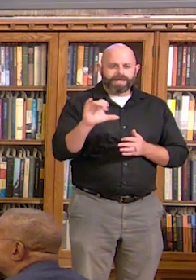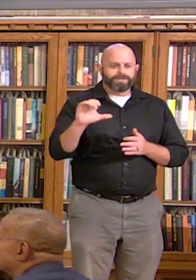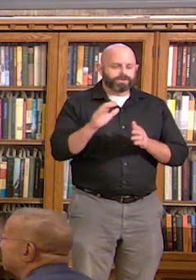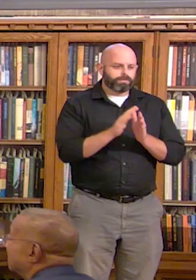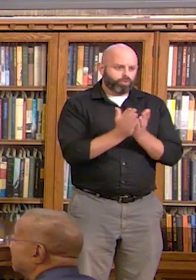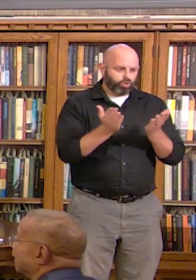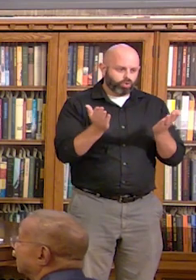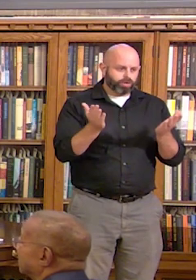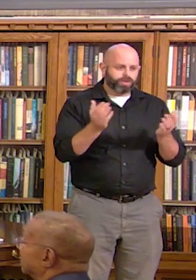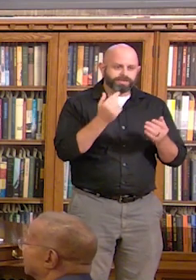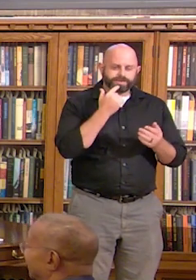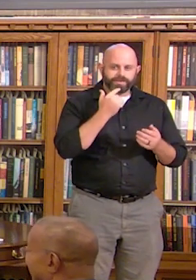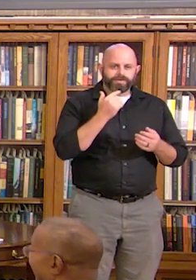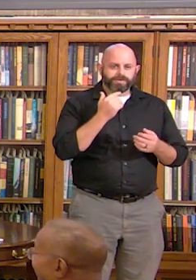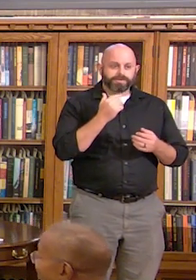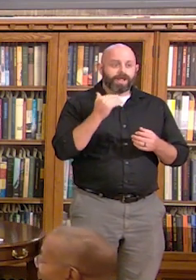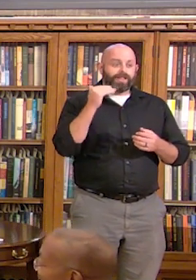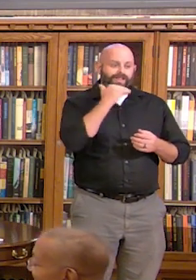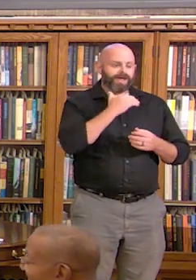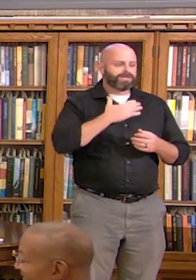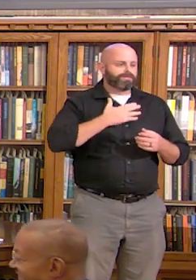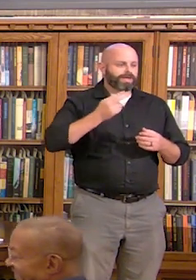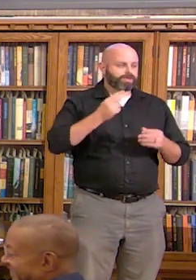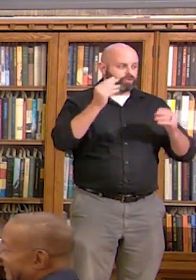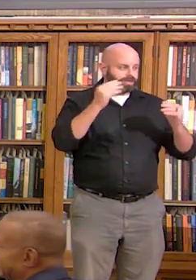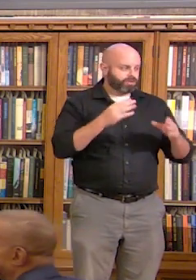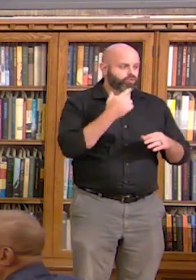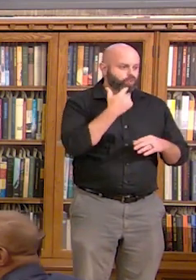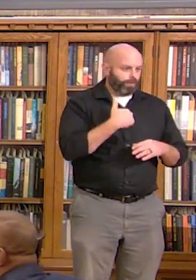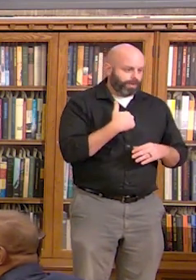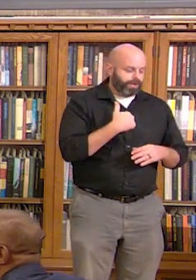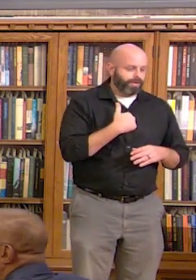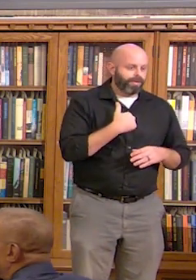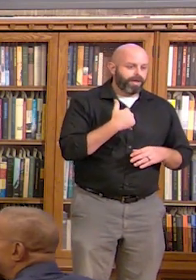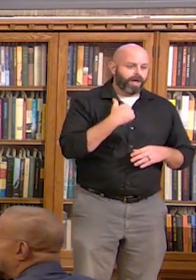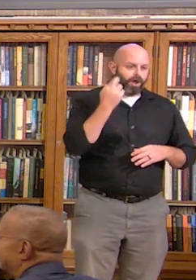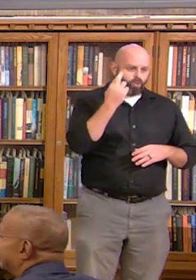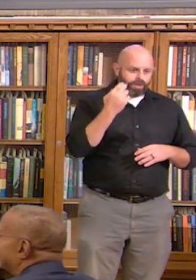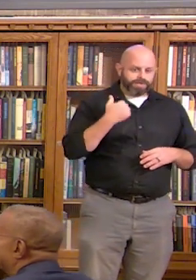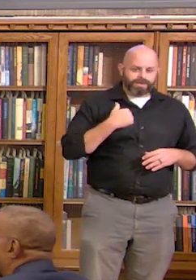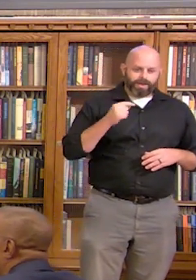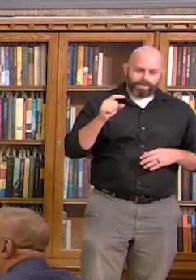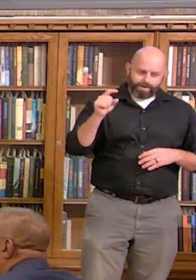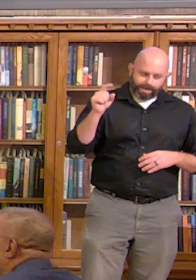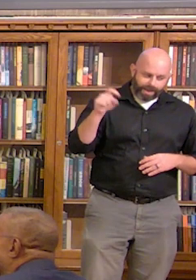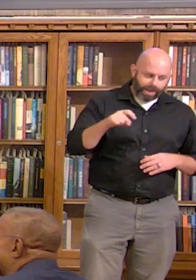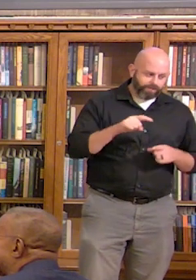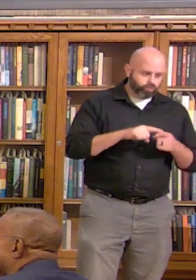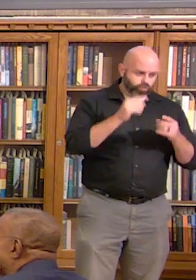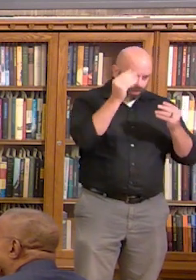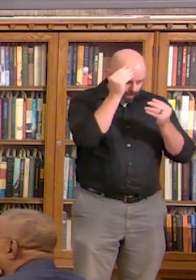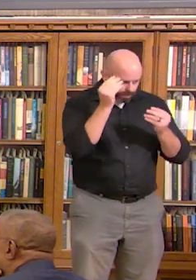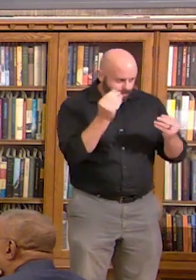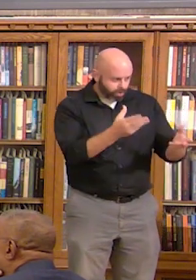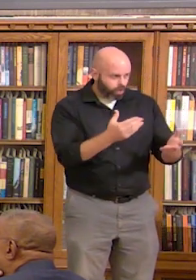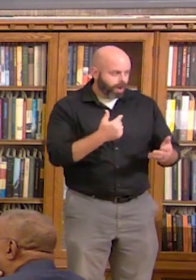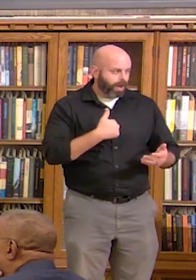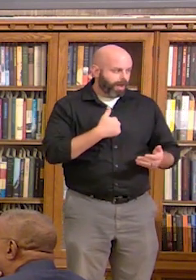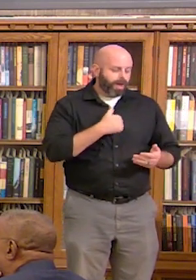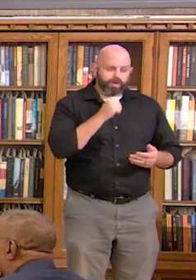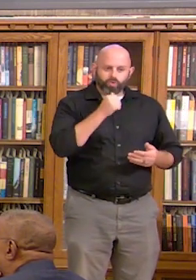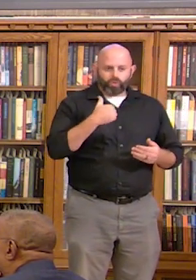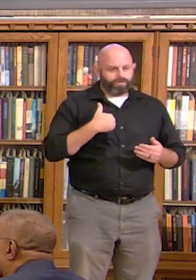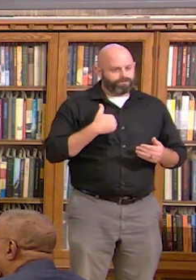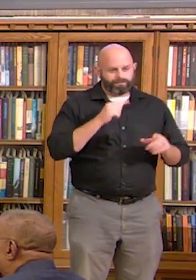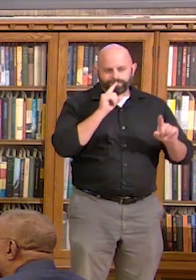the book is lies my history teacher told me so I realized that I have to I have to let them know that I don't have the